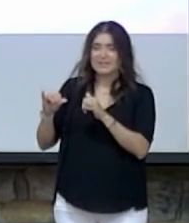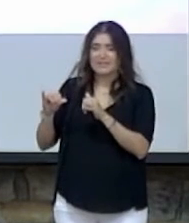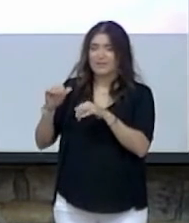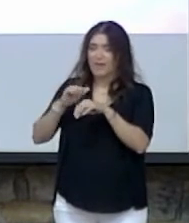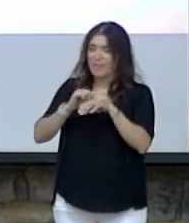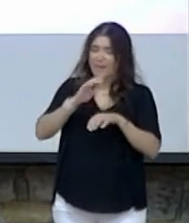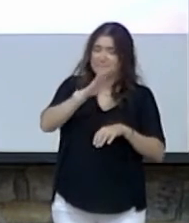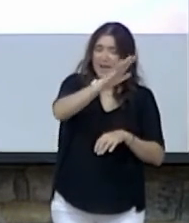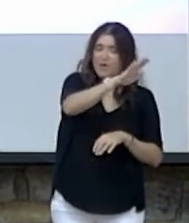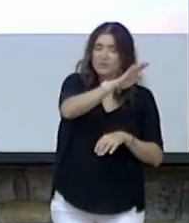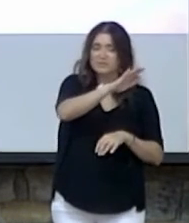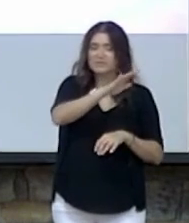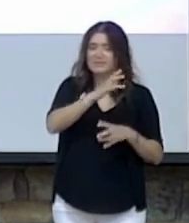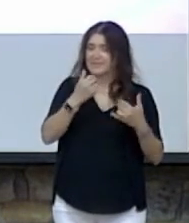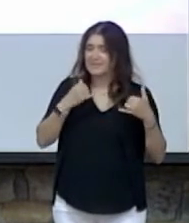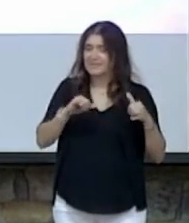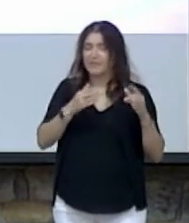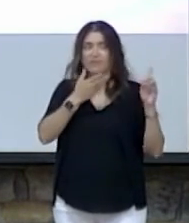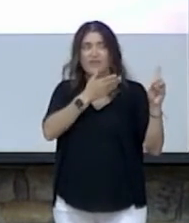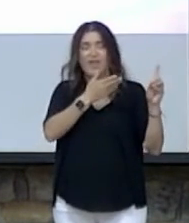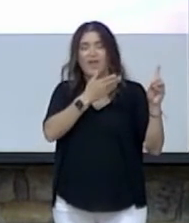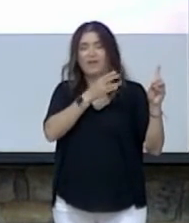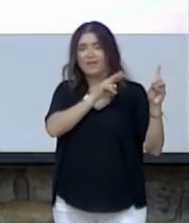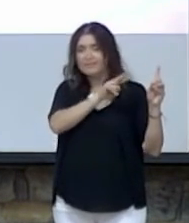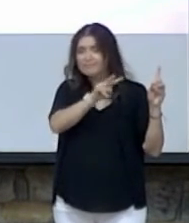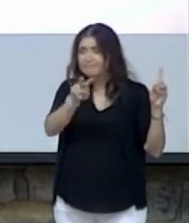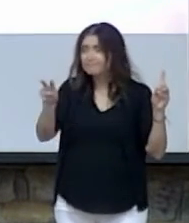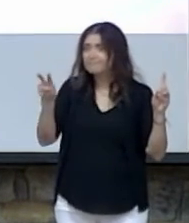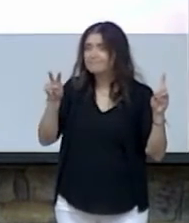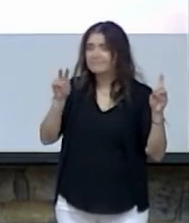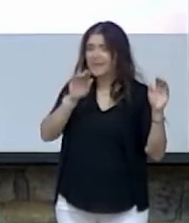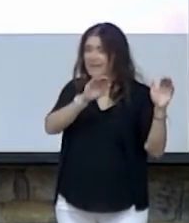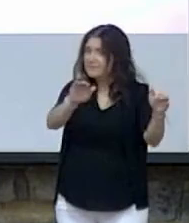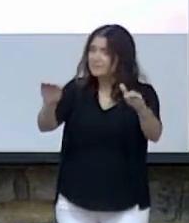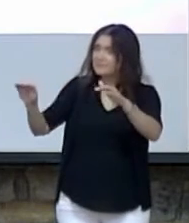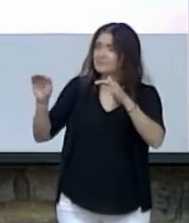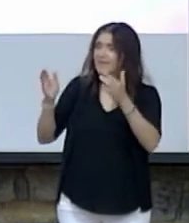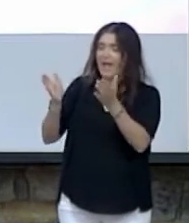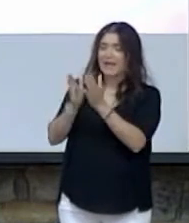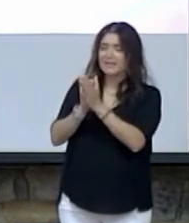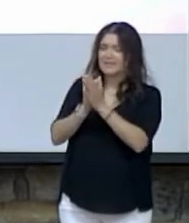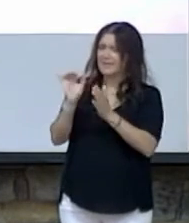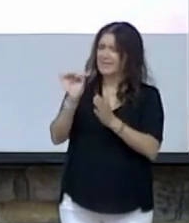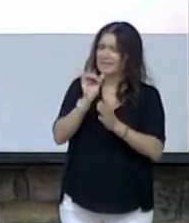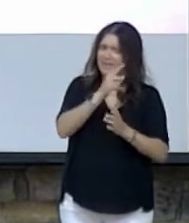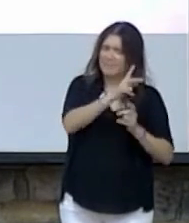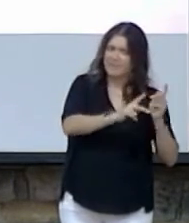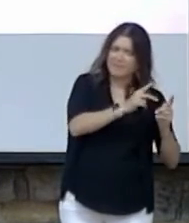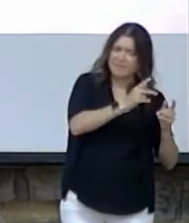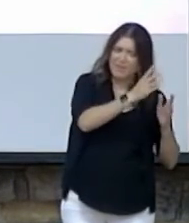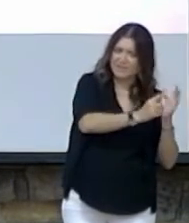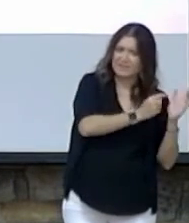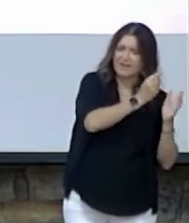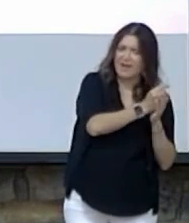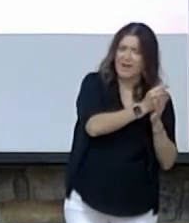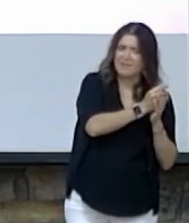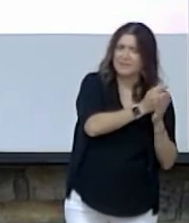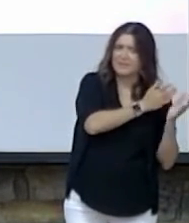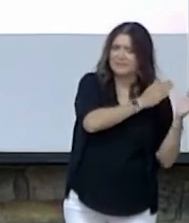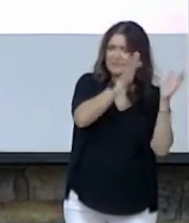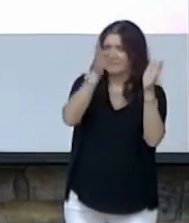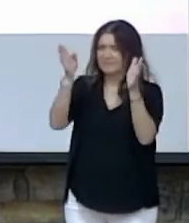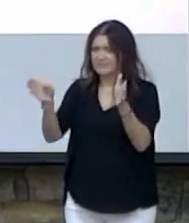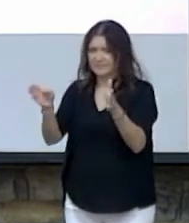mountain. And what He is asking of us is the same thing He was asking of them that day. He is inviting